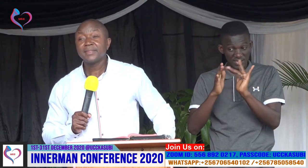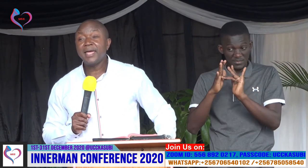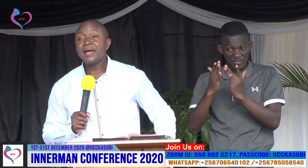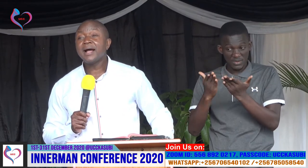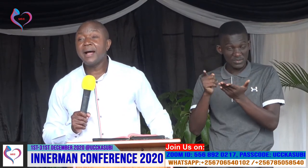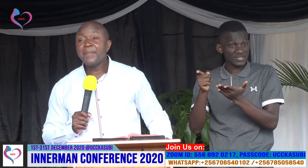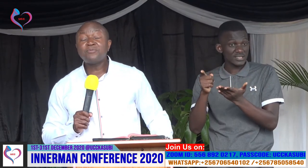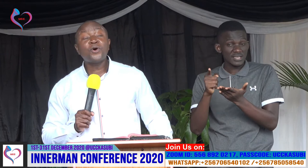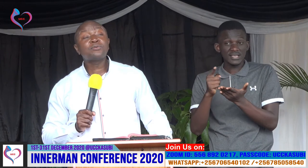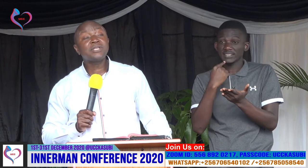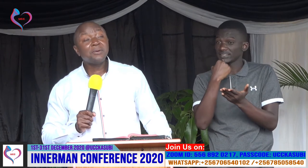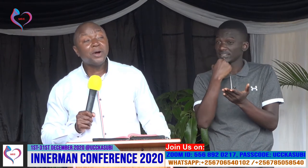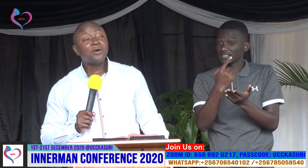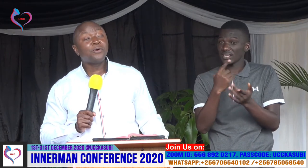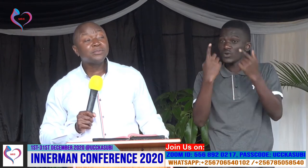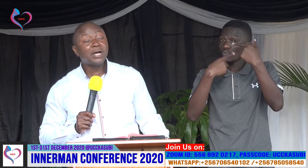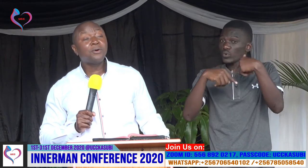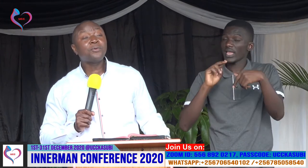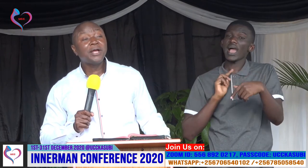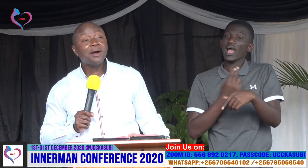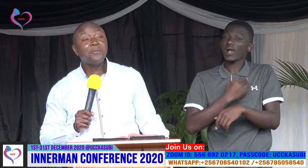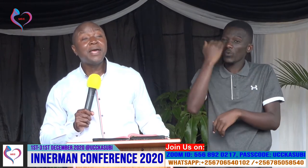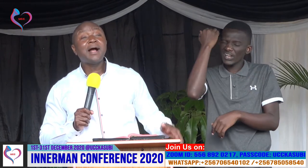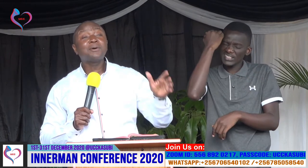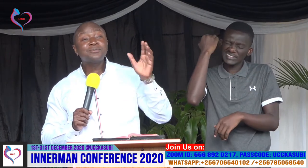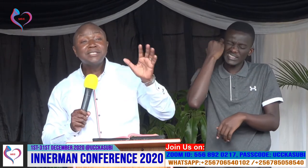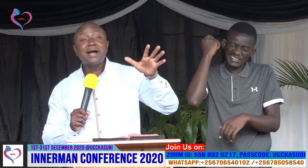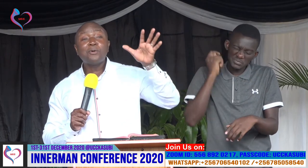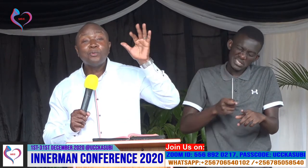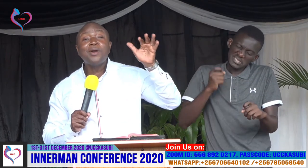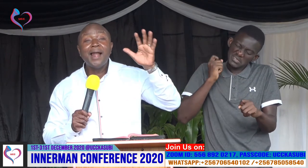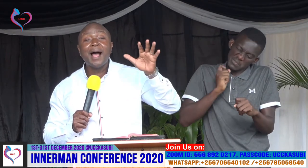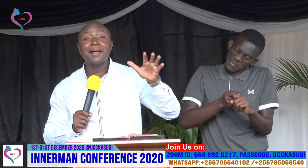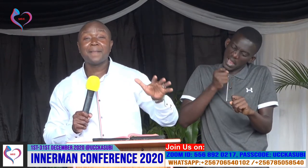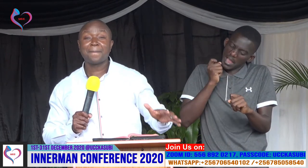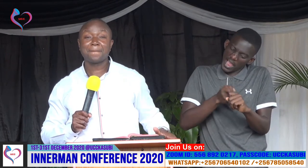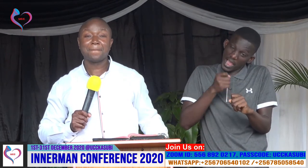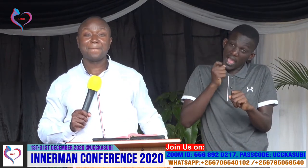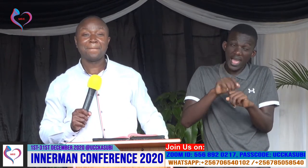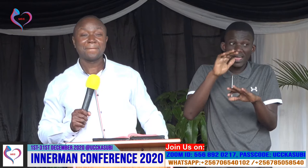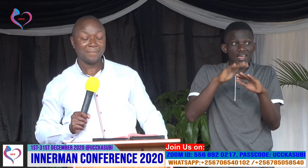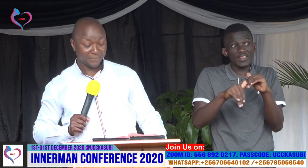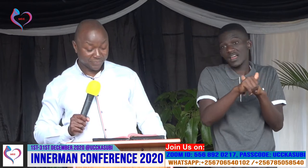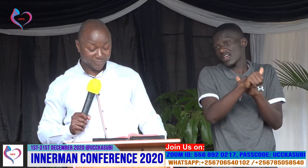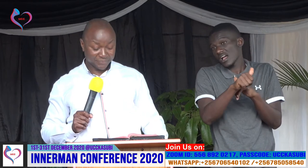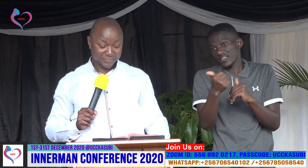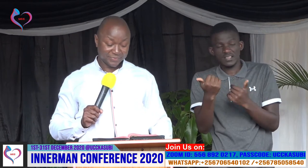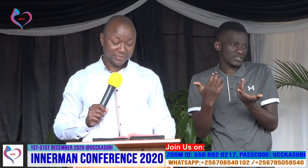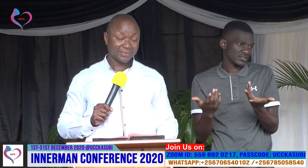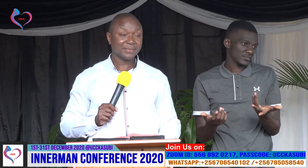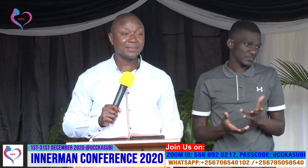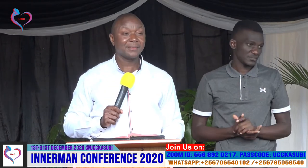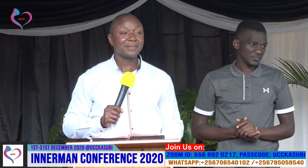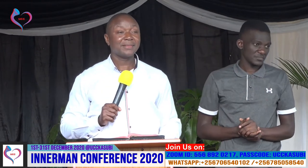like I read for you in the Bible. The Bible says us as teachers